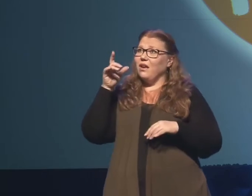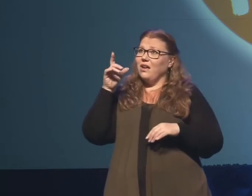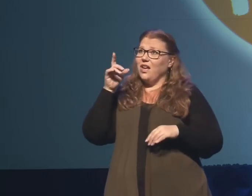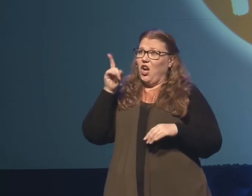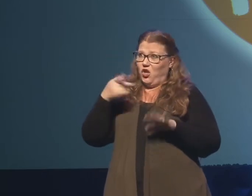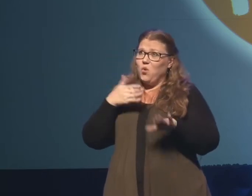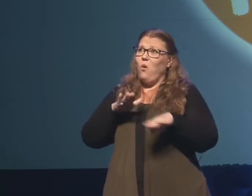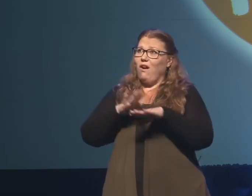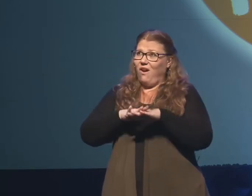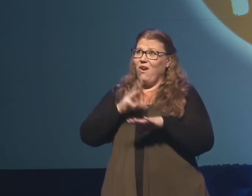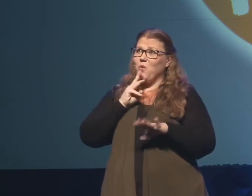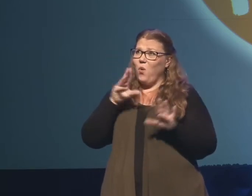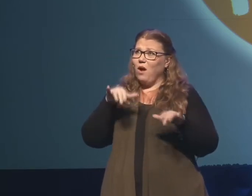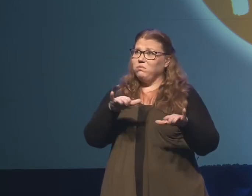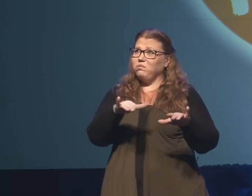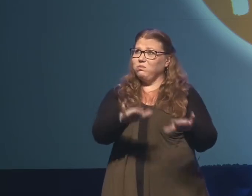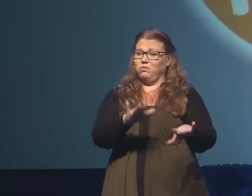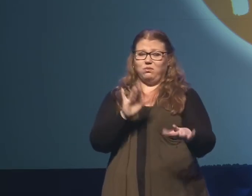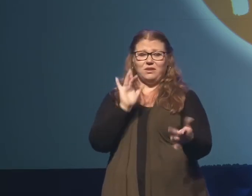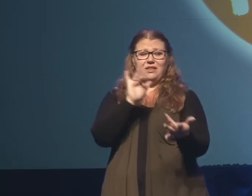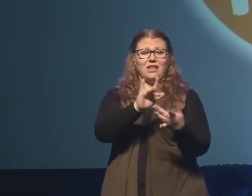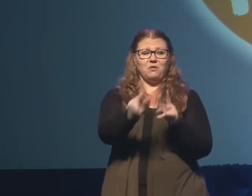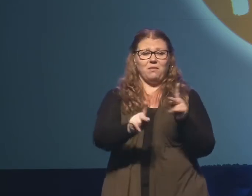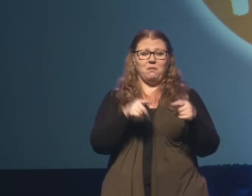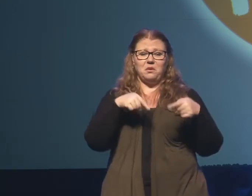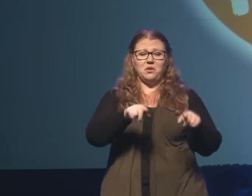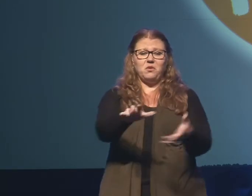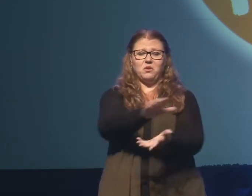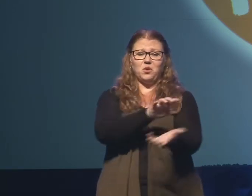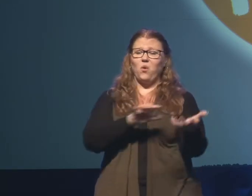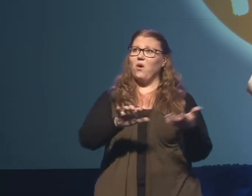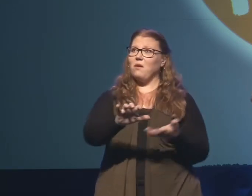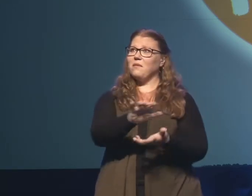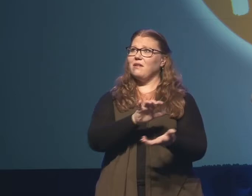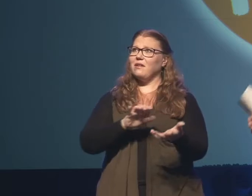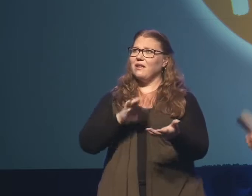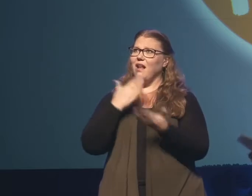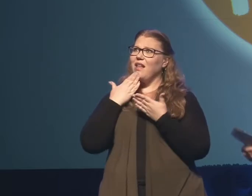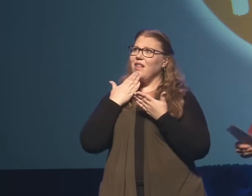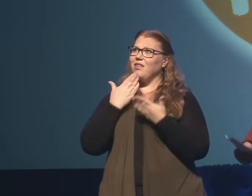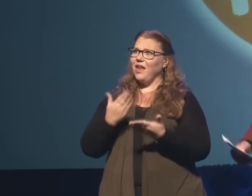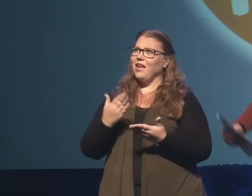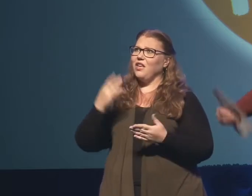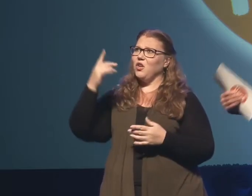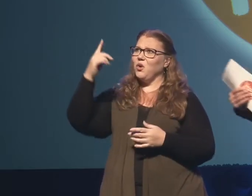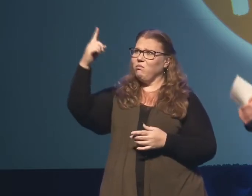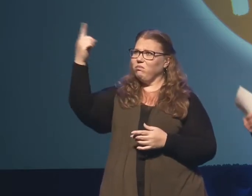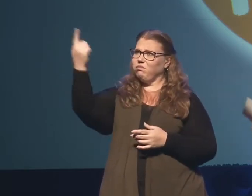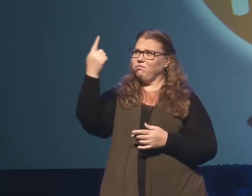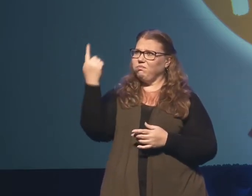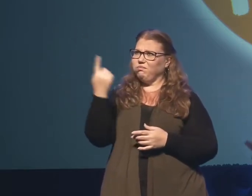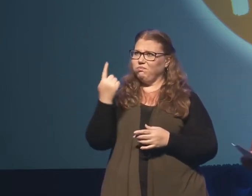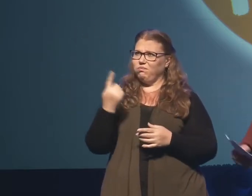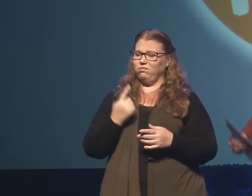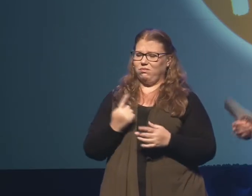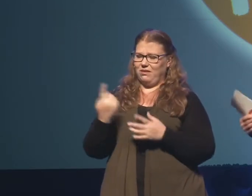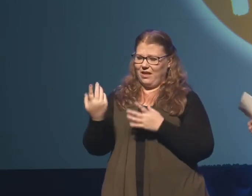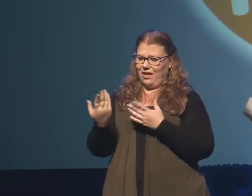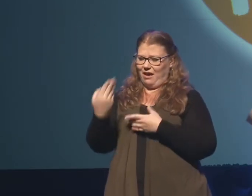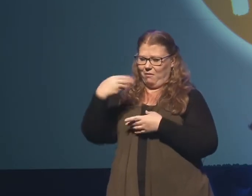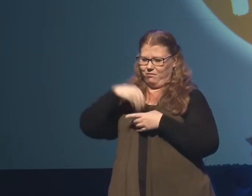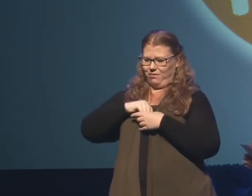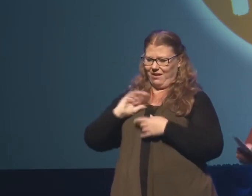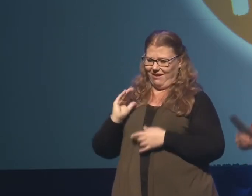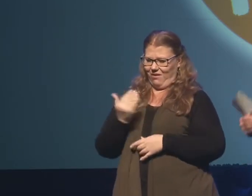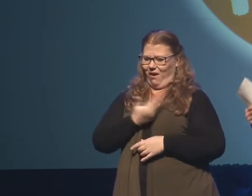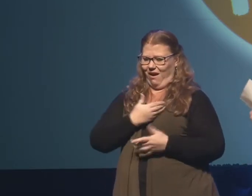on water to get to people who were in a storm. And God, thank you that you come walking on the water into our